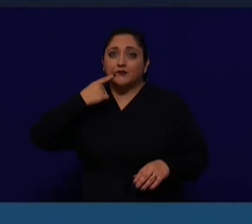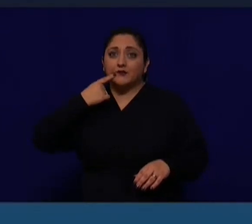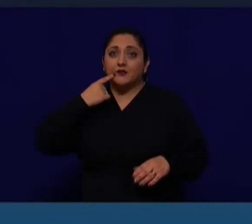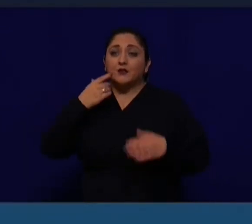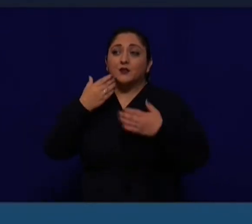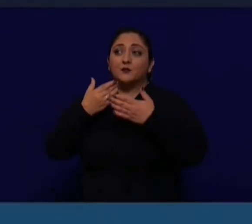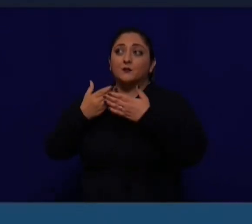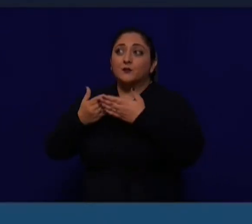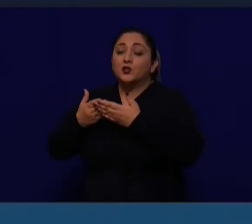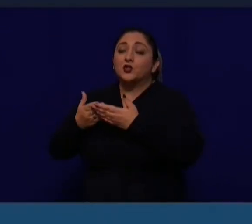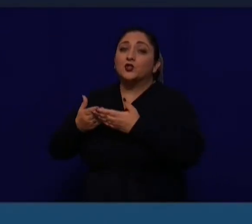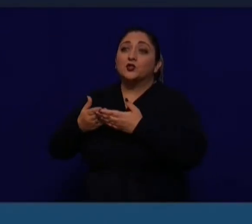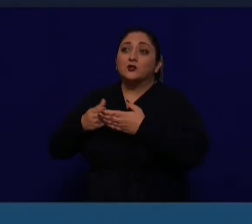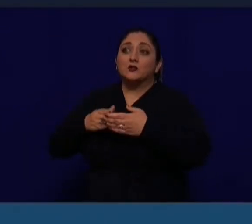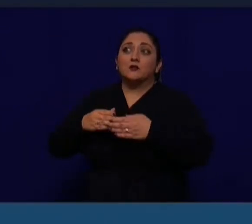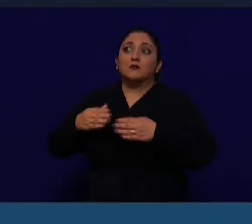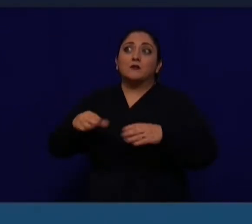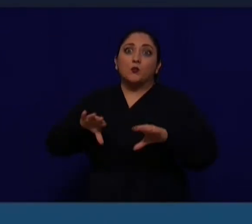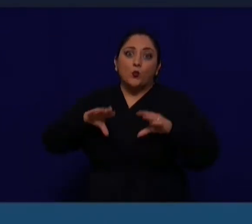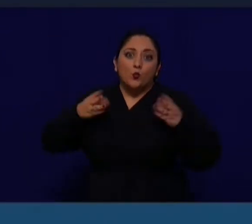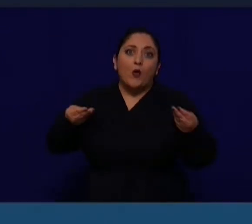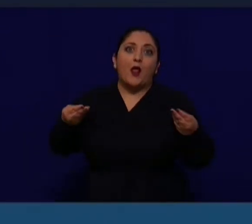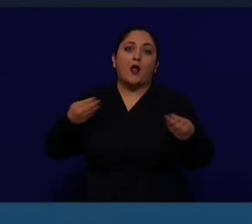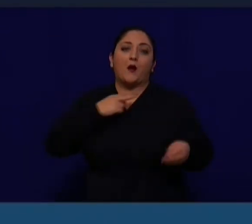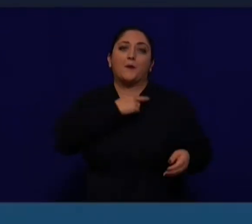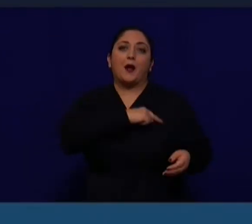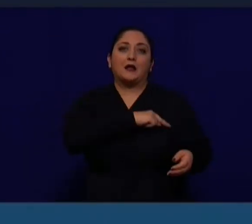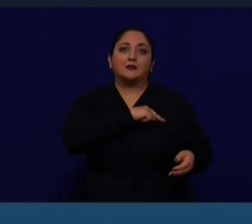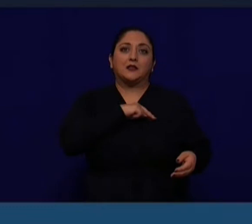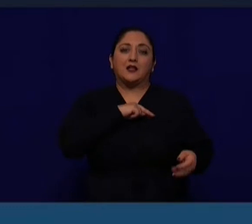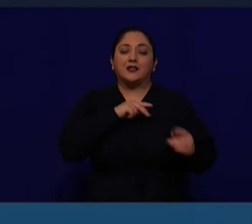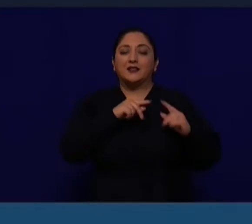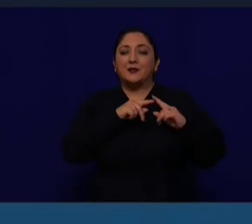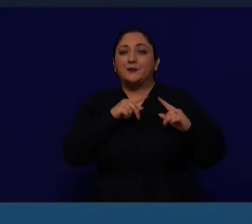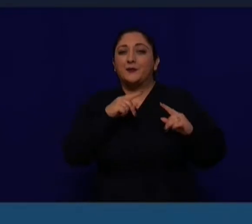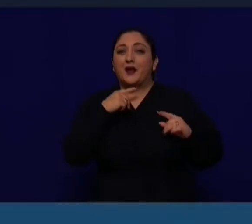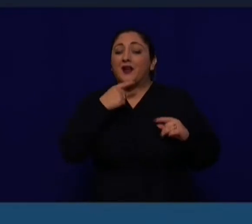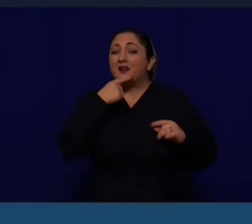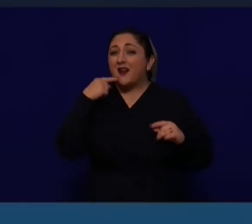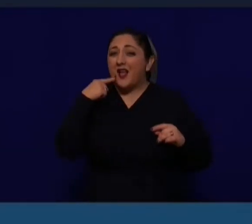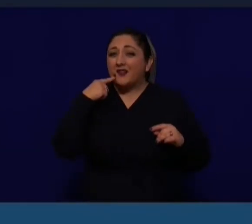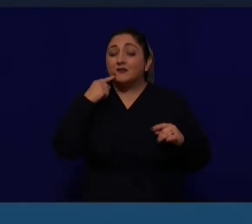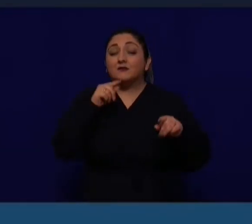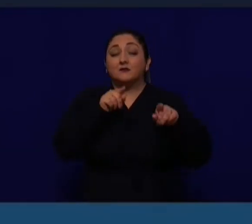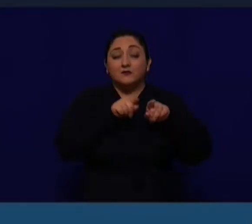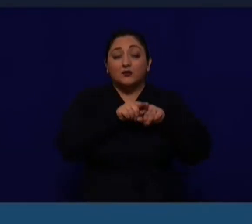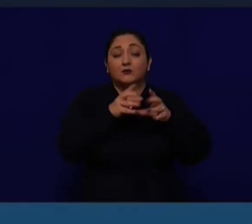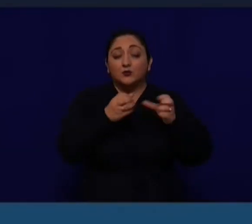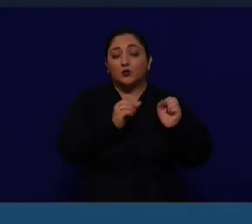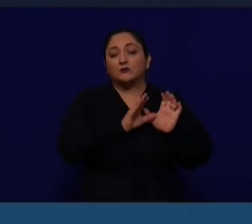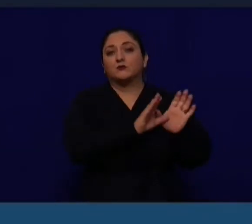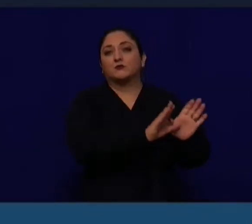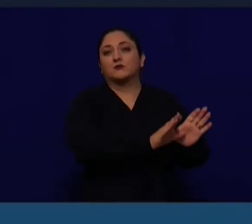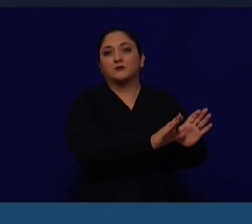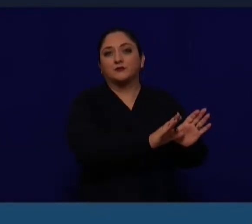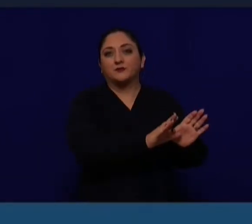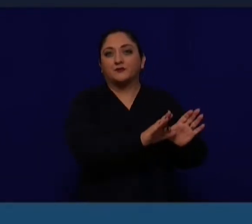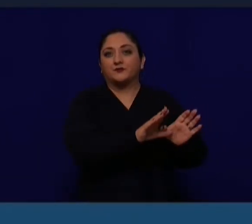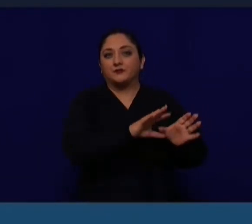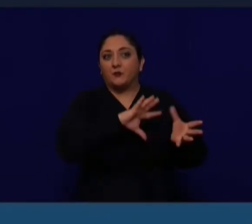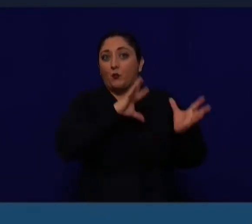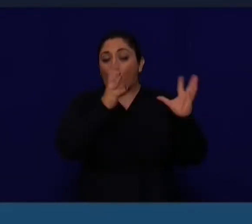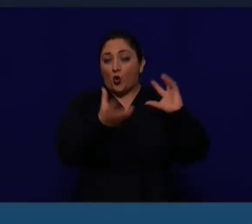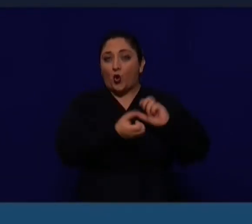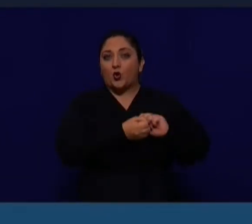jiġu, bħal pereżempju jkunu Maltin, Maltin li jkunu f'pajjiżi barra red zones u jkunu jridu jirritornaw lura. Ġifi dan l-ammont ta'